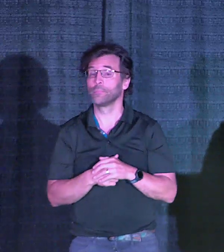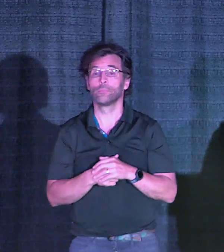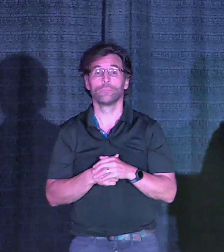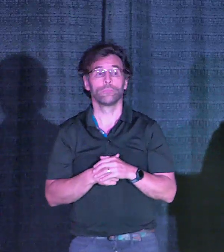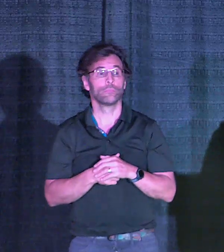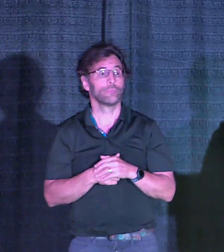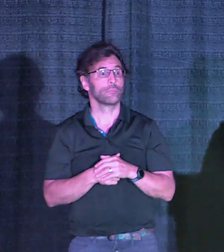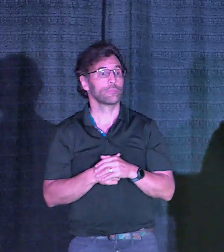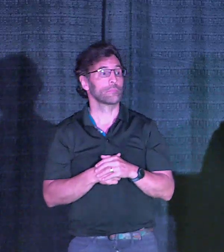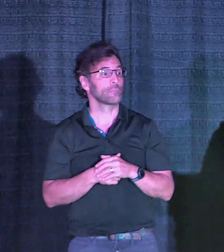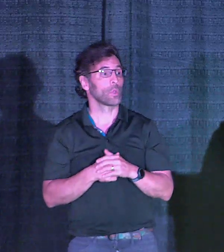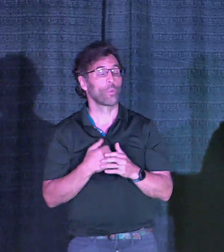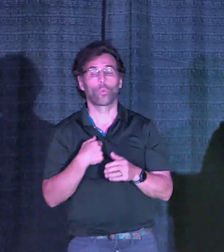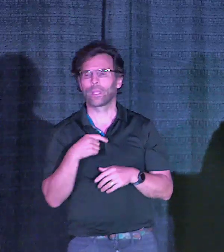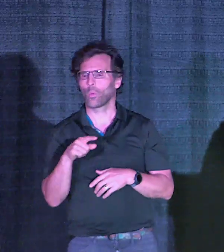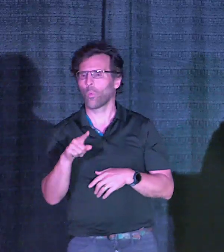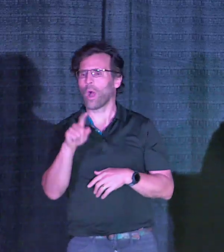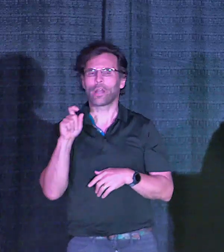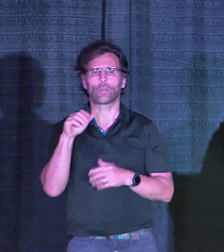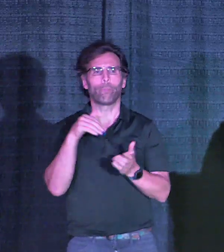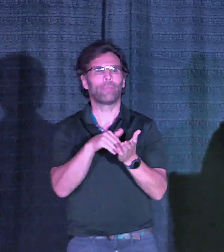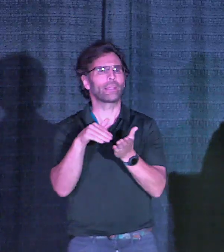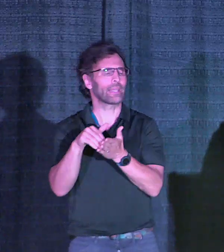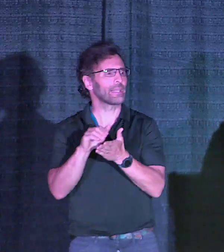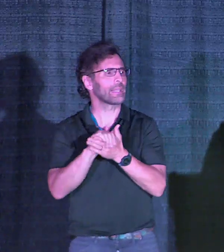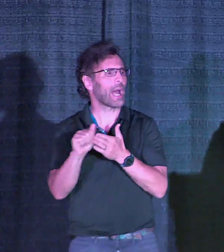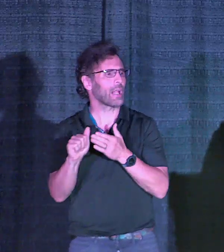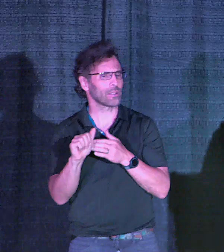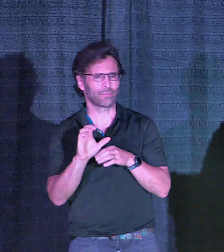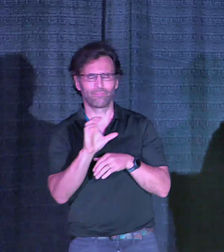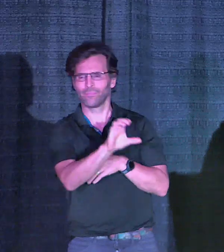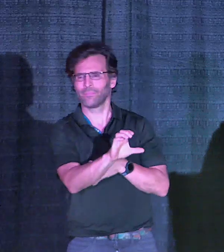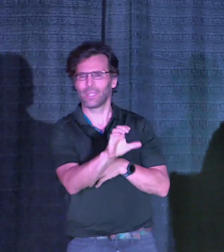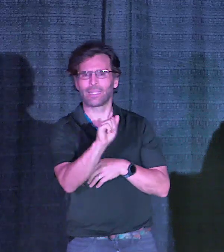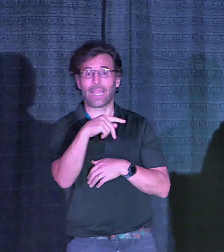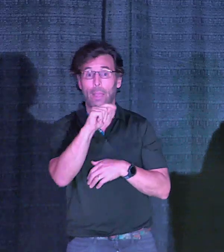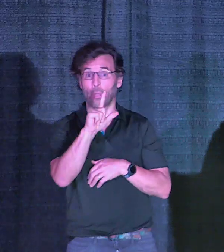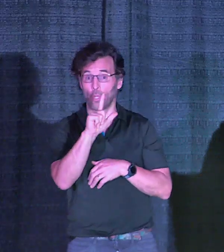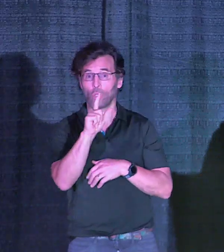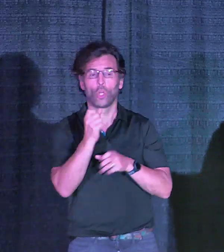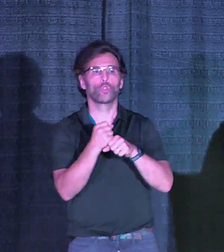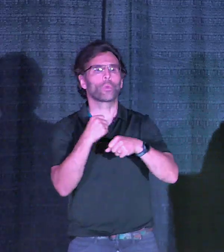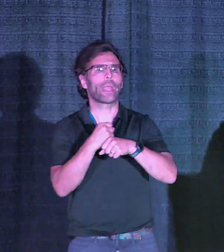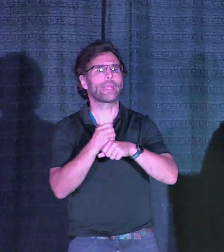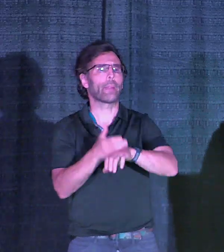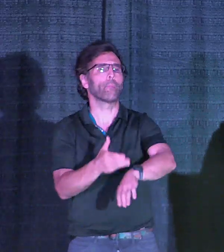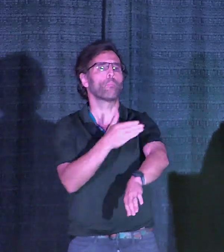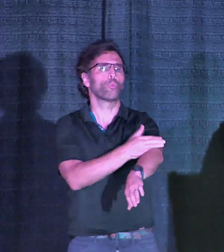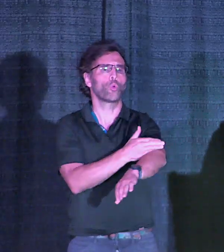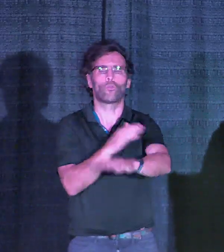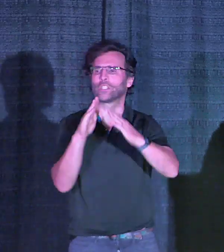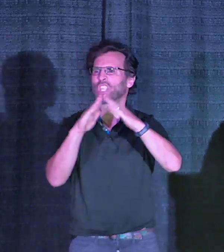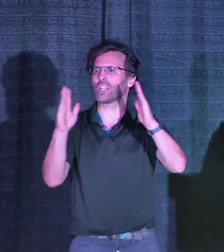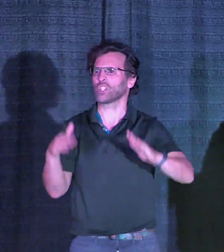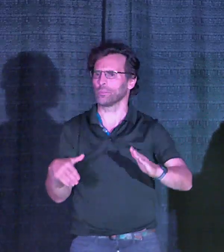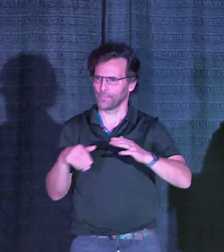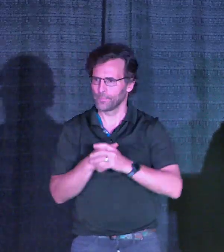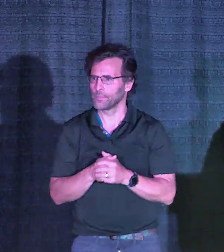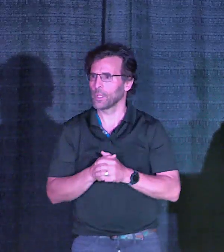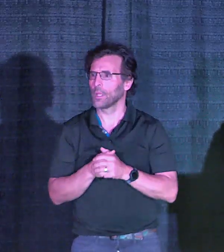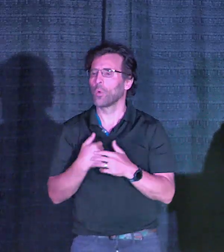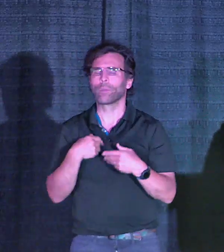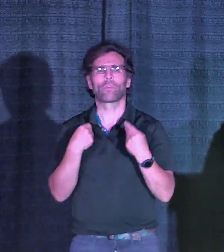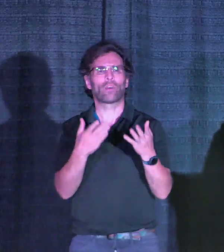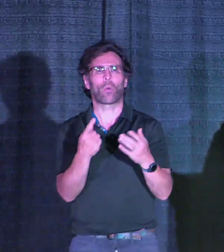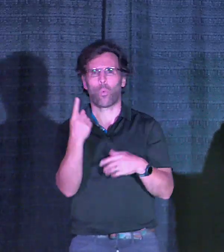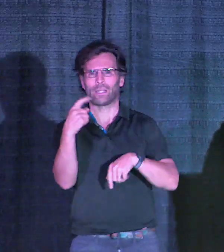into law the first ever $100 million in capital to create and improve shelter. We provide a